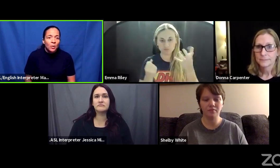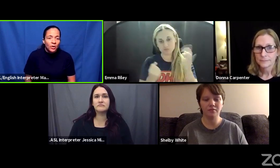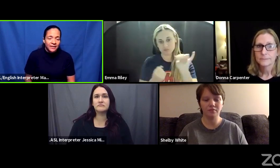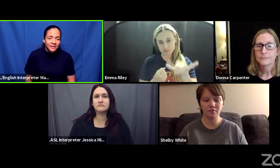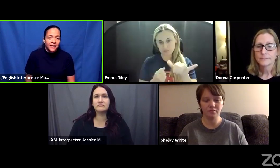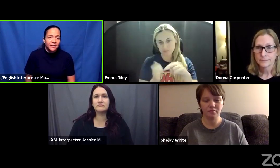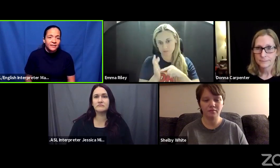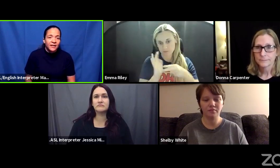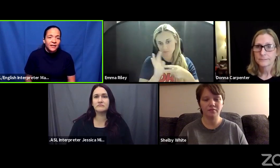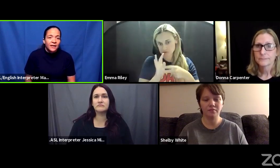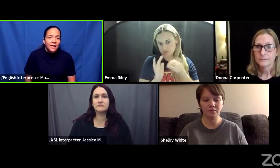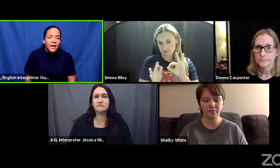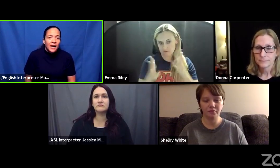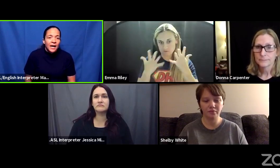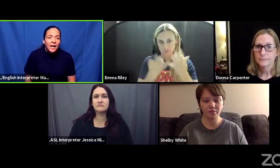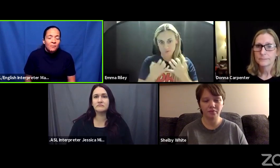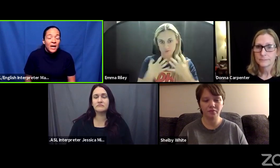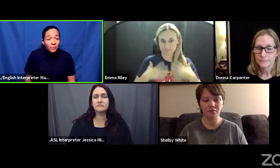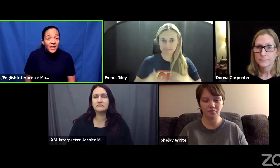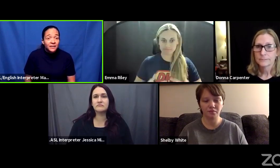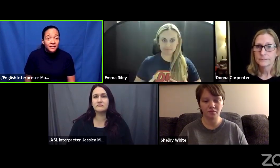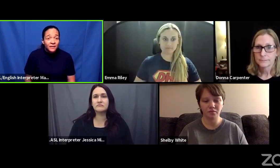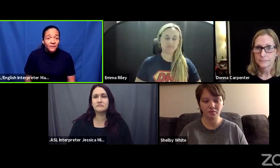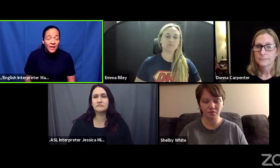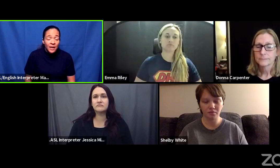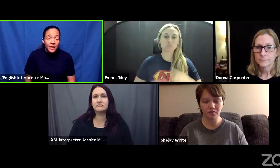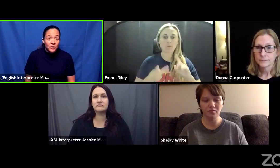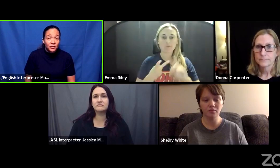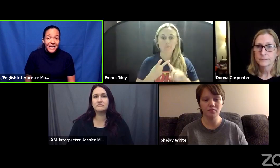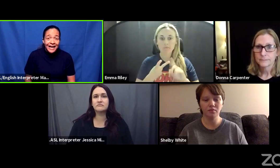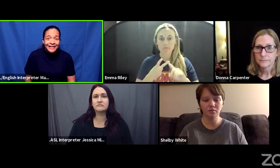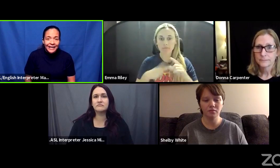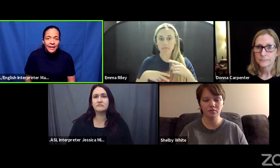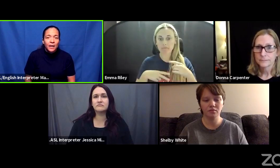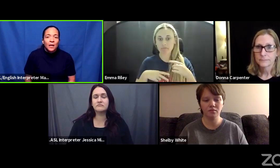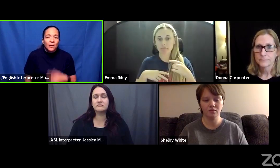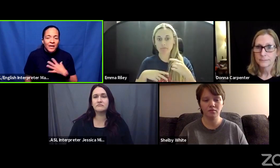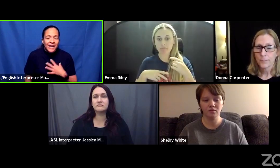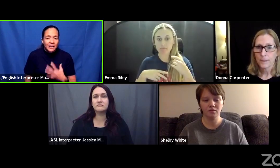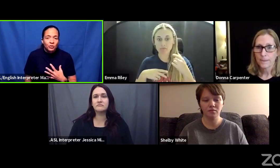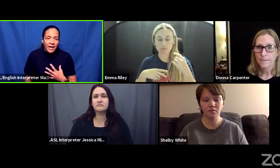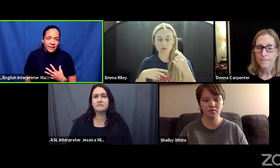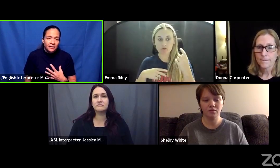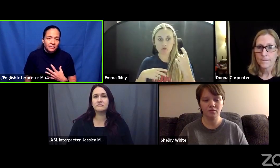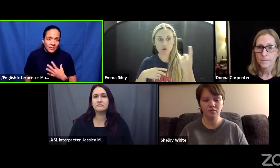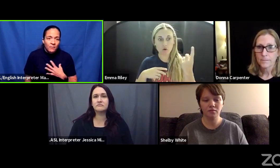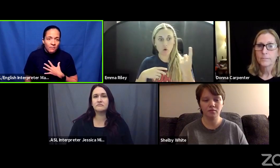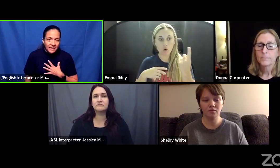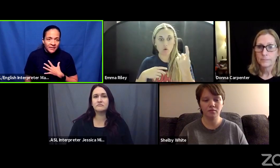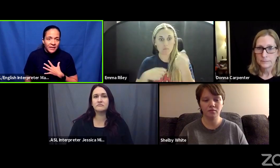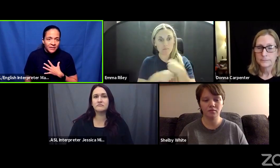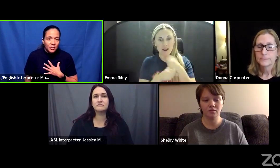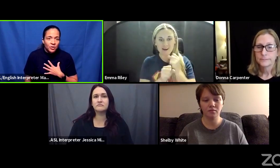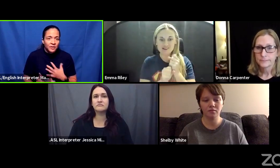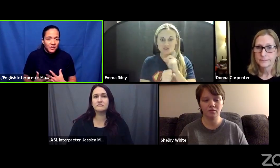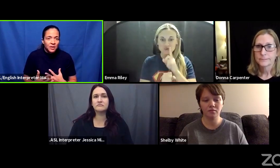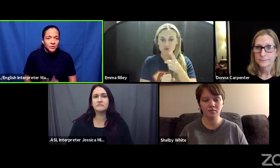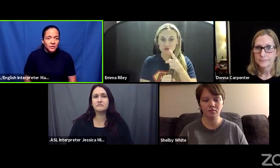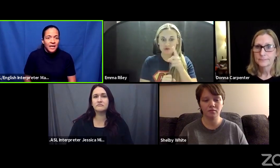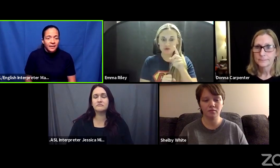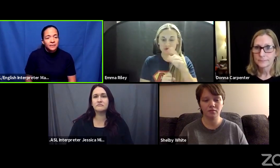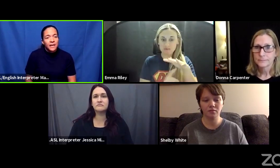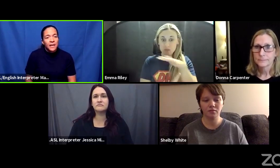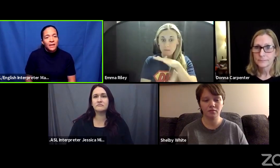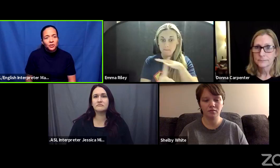vision process. And plus, if you're signing, the contrast makes it easier to see